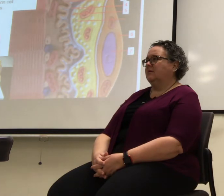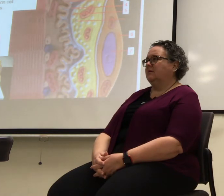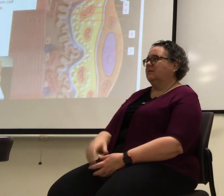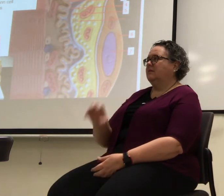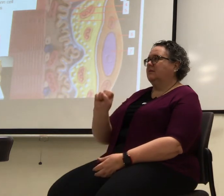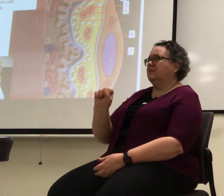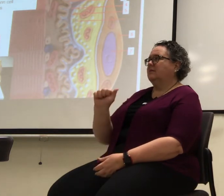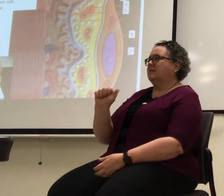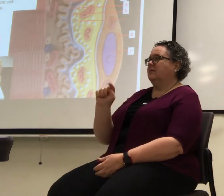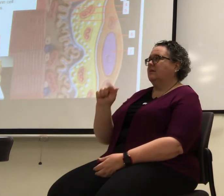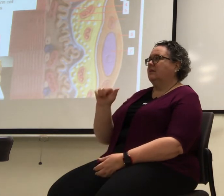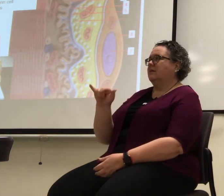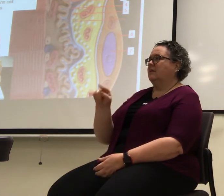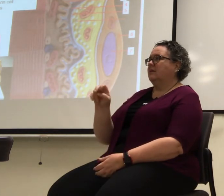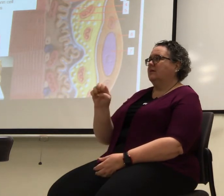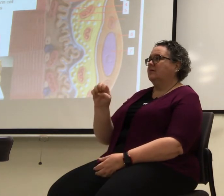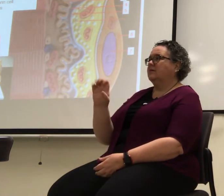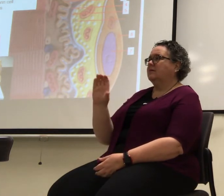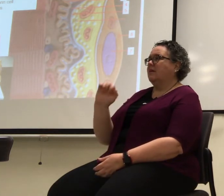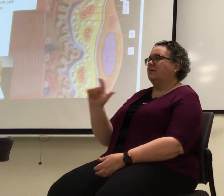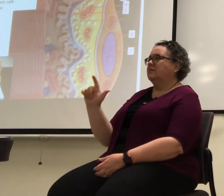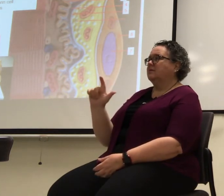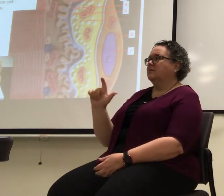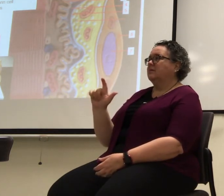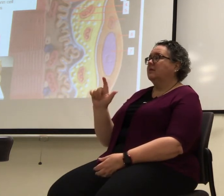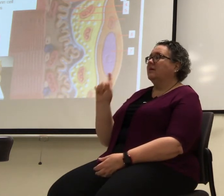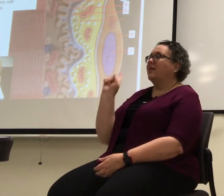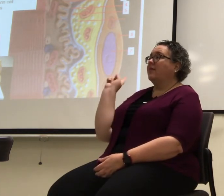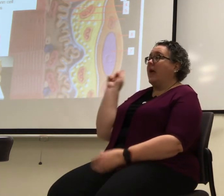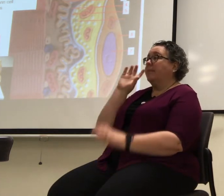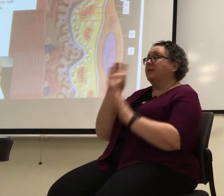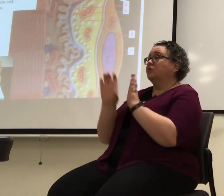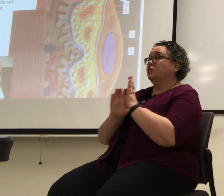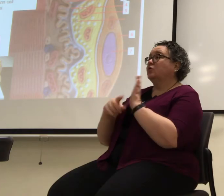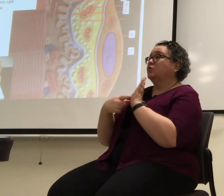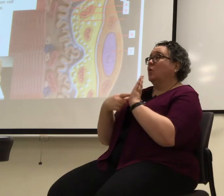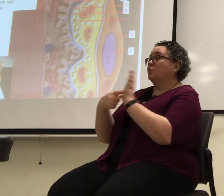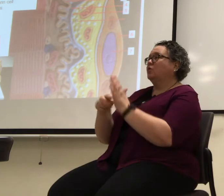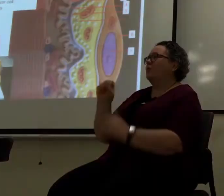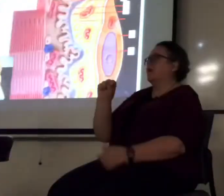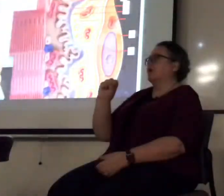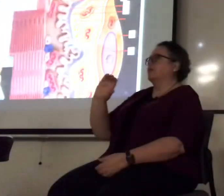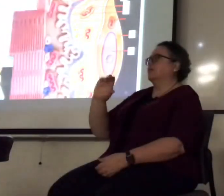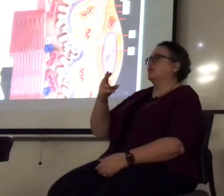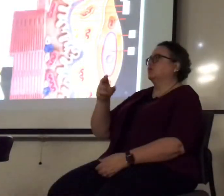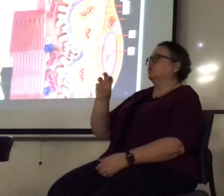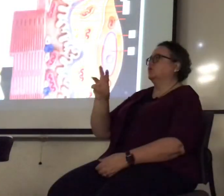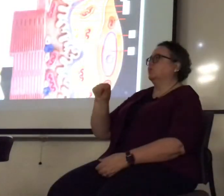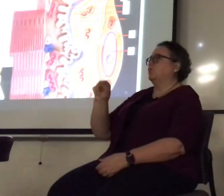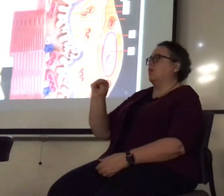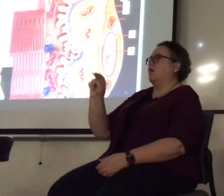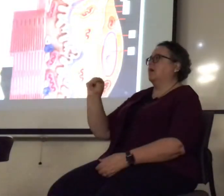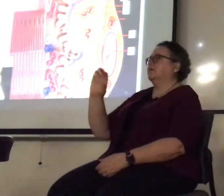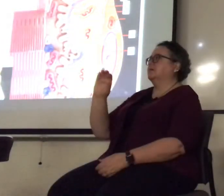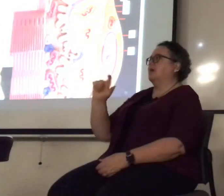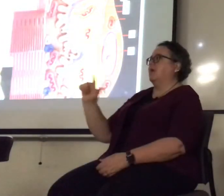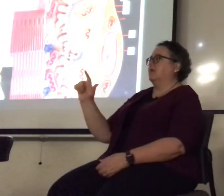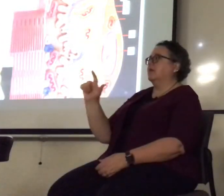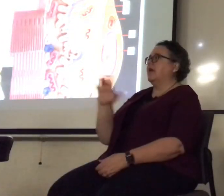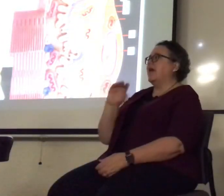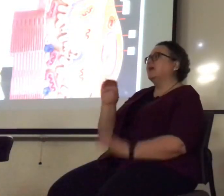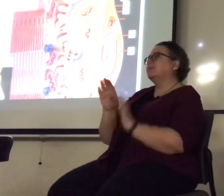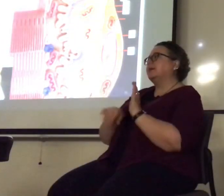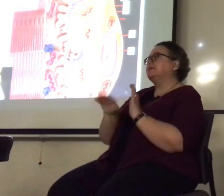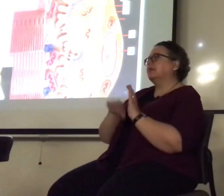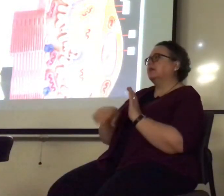Satellite cells, Schwann cells. That picture is showing you the Schwann cell and basically the Schwann